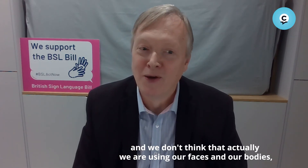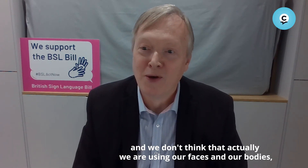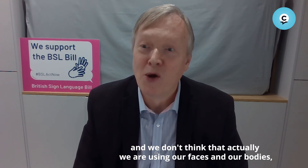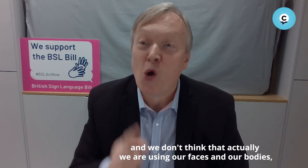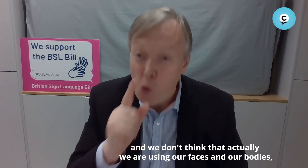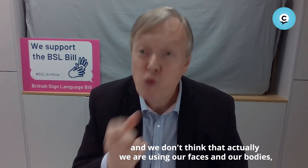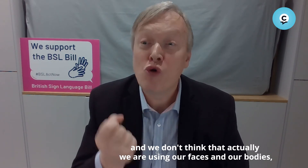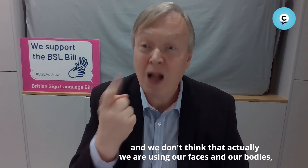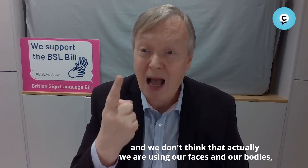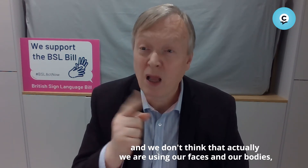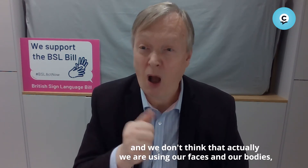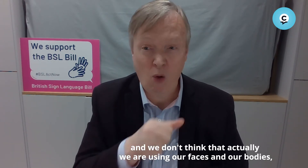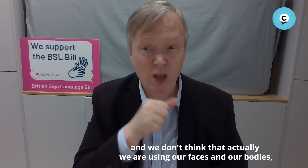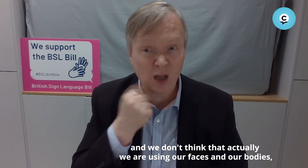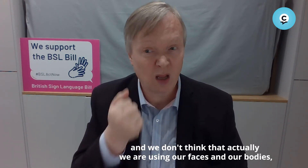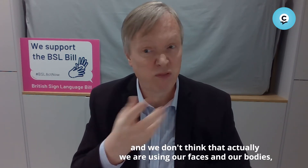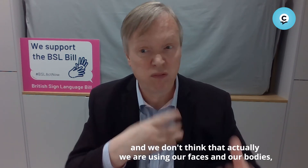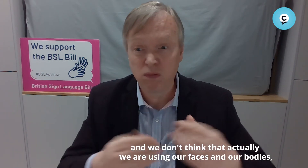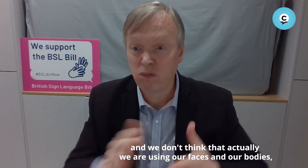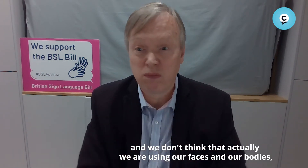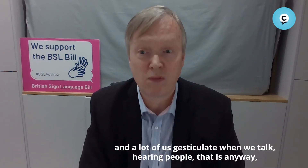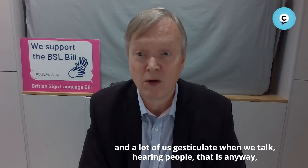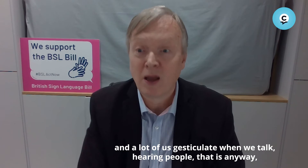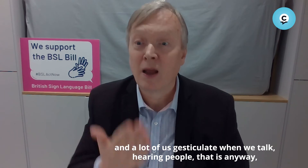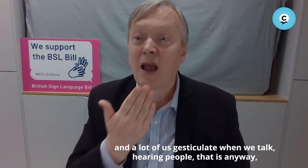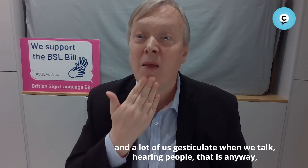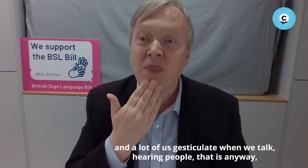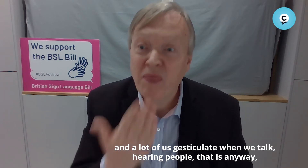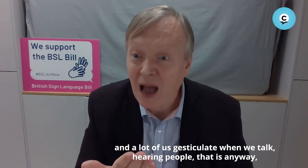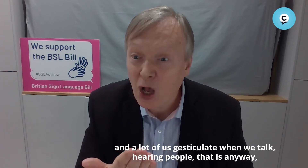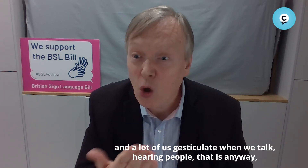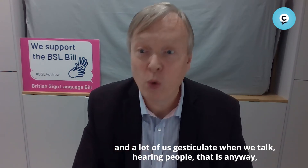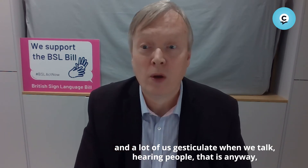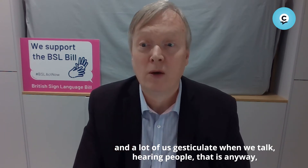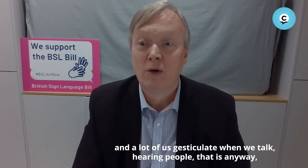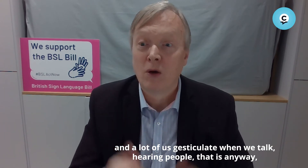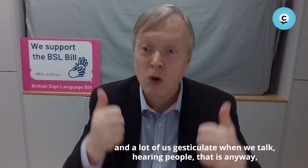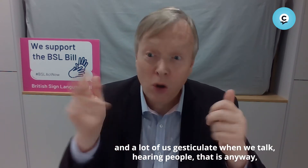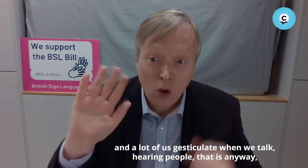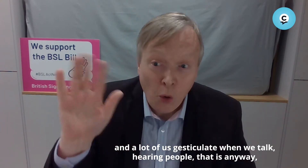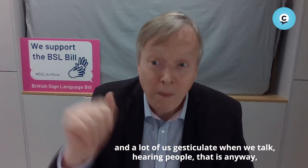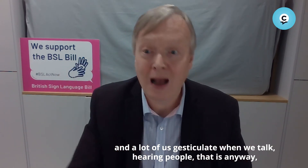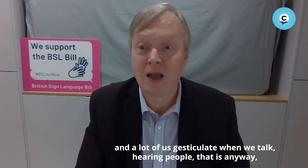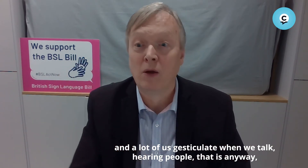actually we are using our faces and our bodies, and a lot of us gesticulate when we talk hearing people, that is,